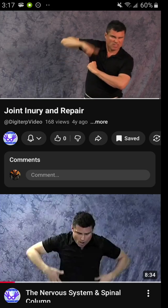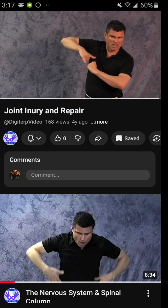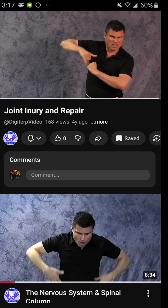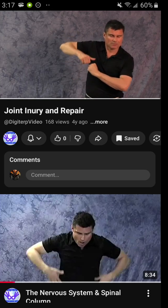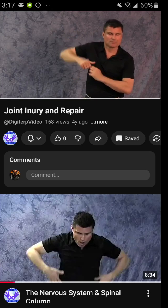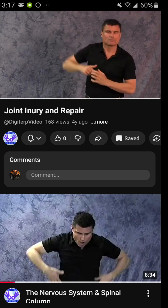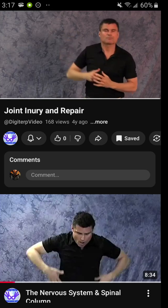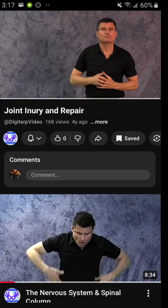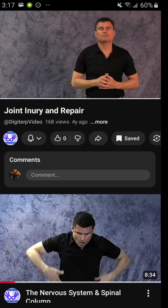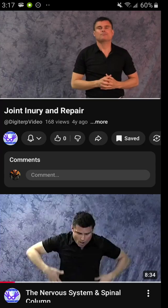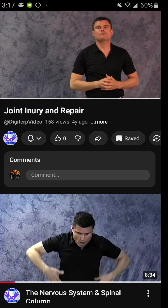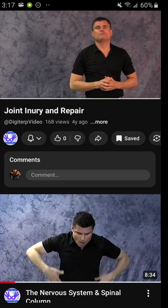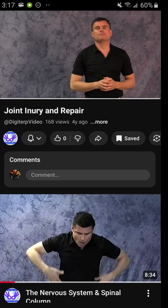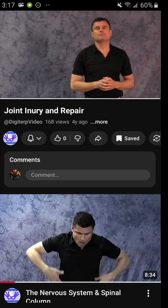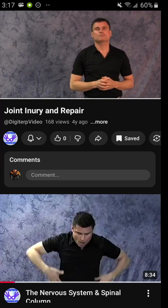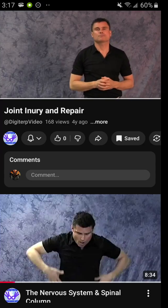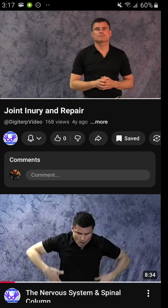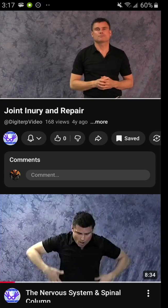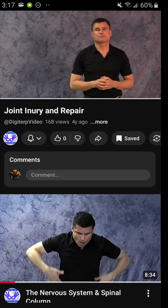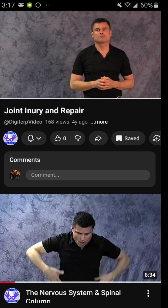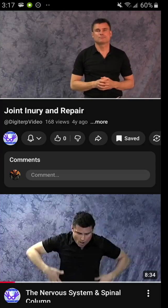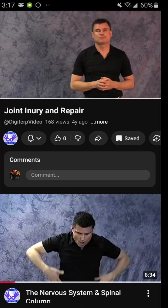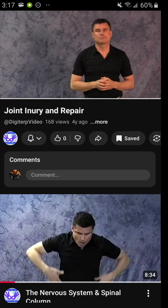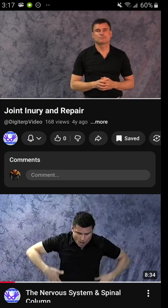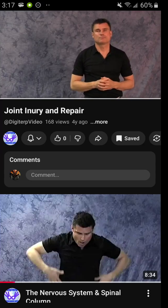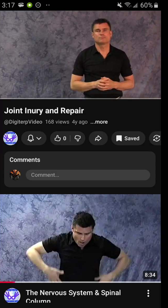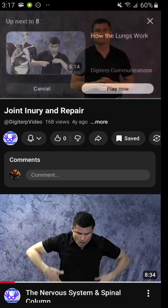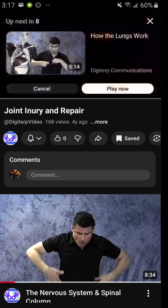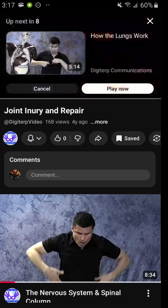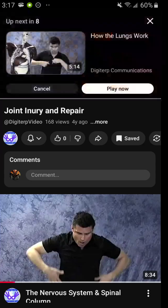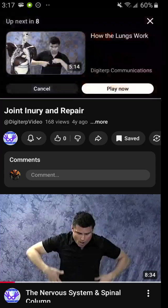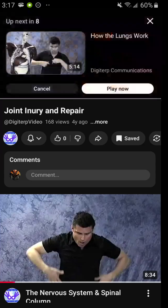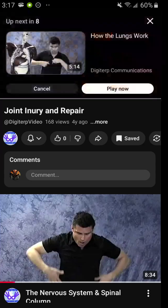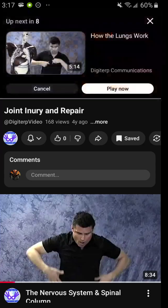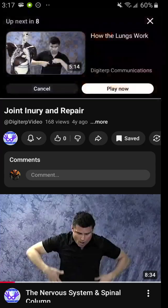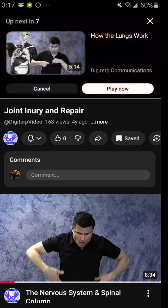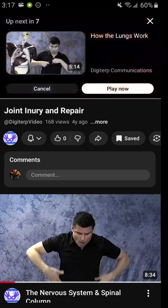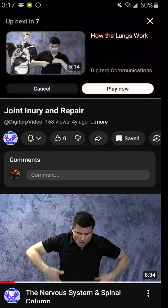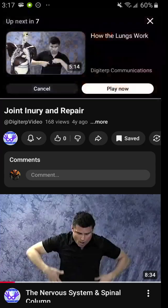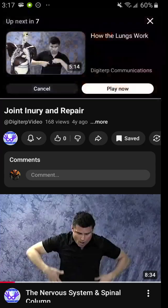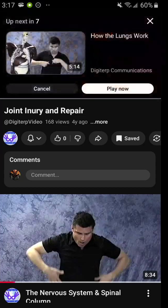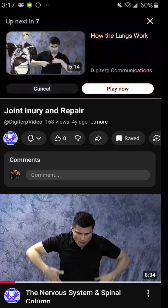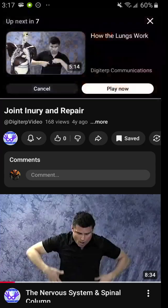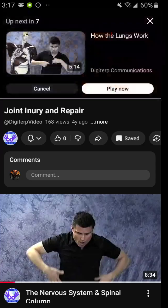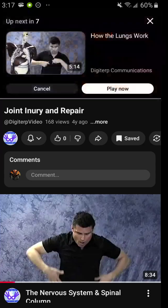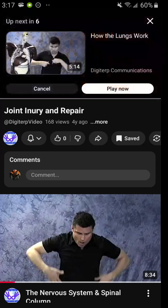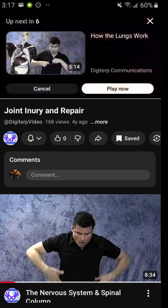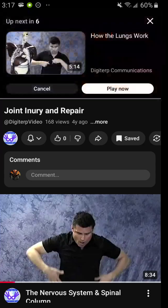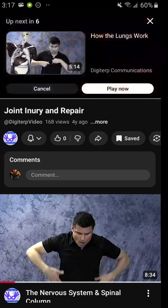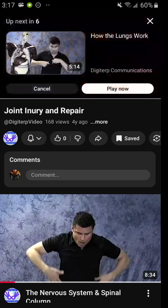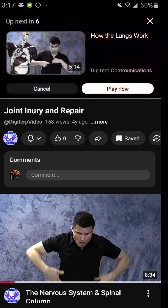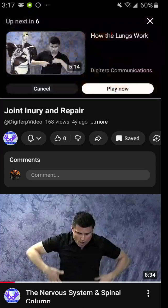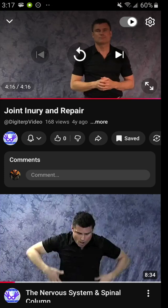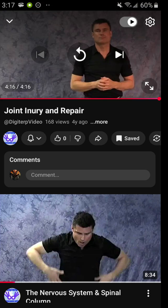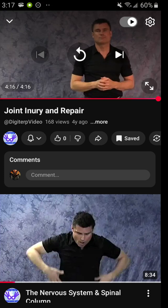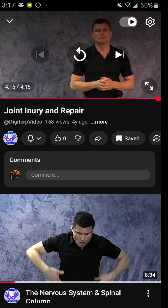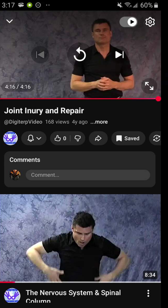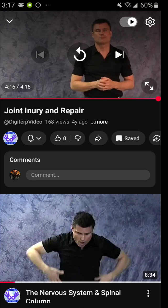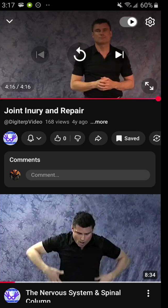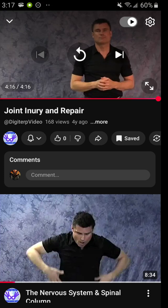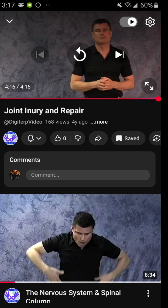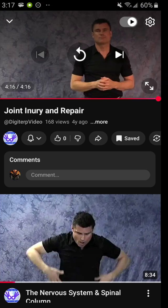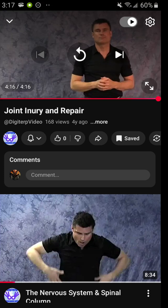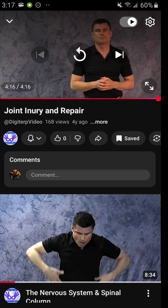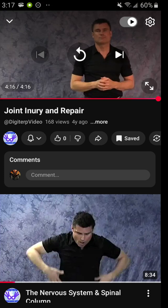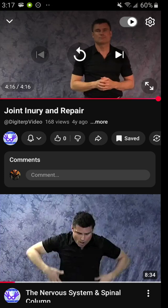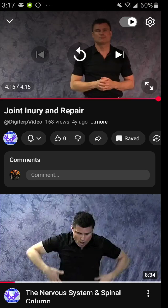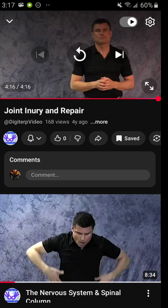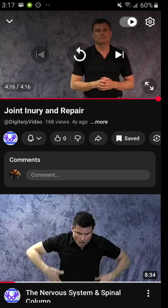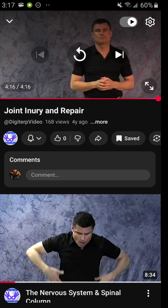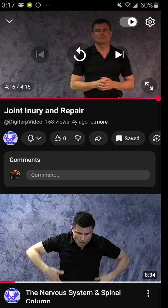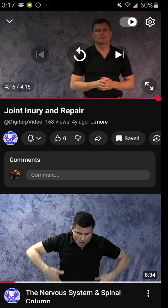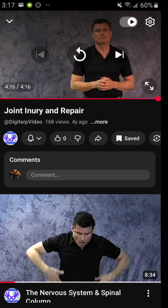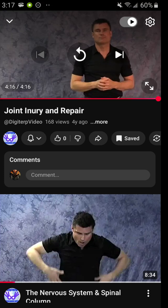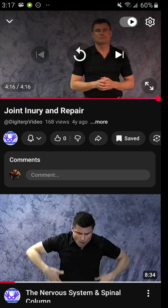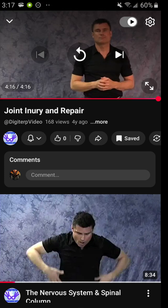and fat, so that that fat can help the muscle